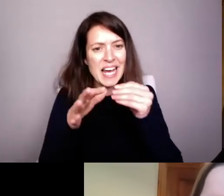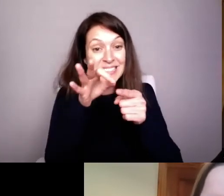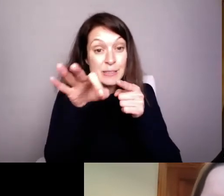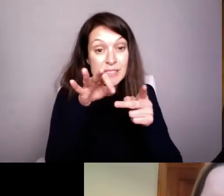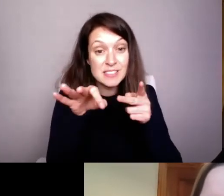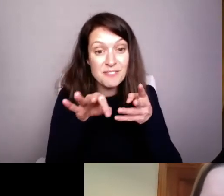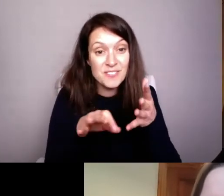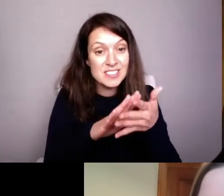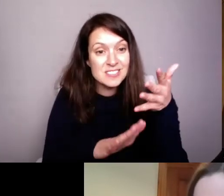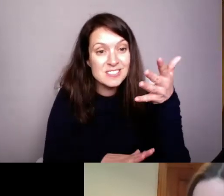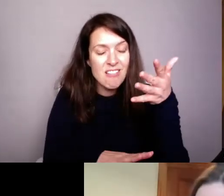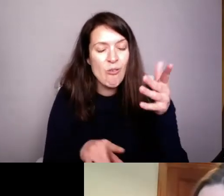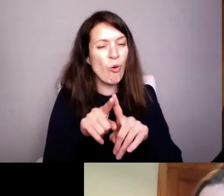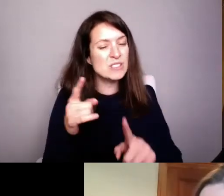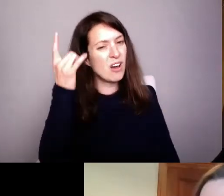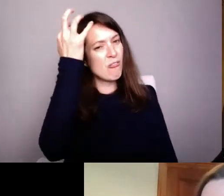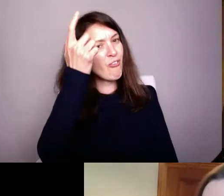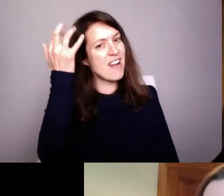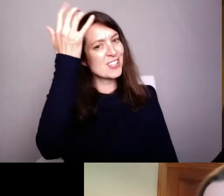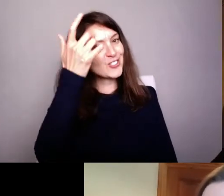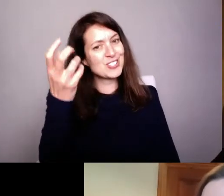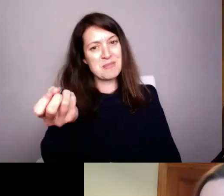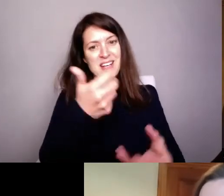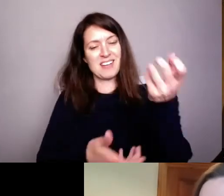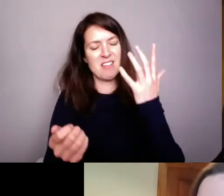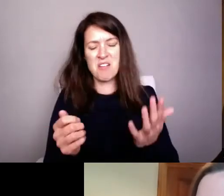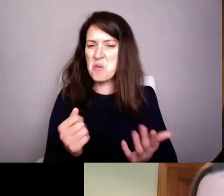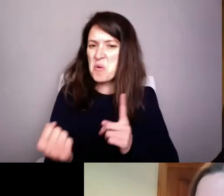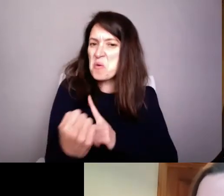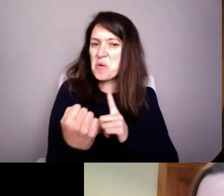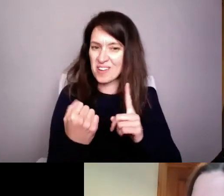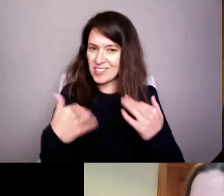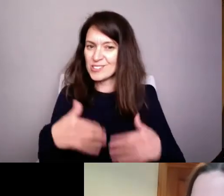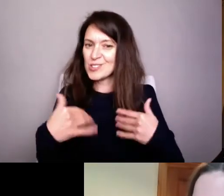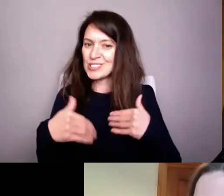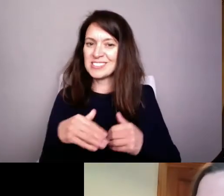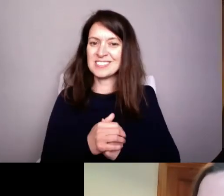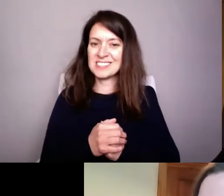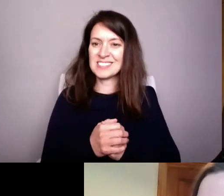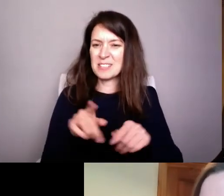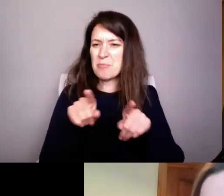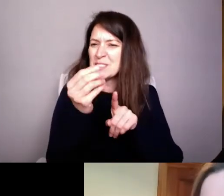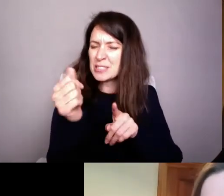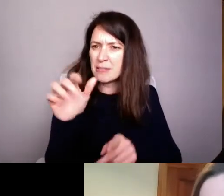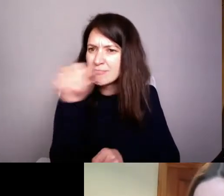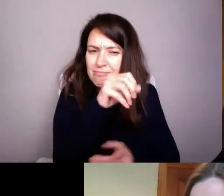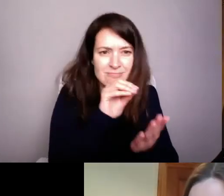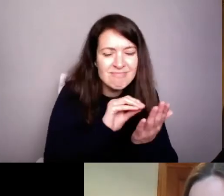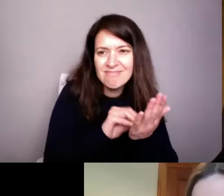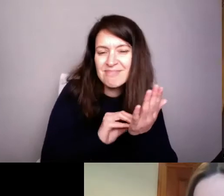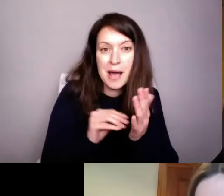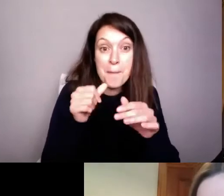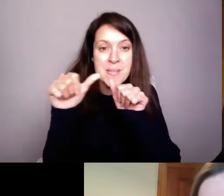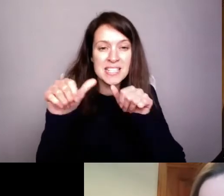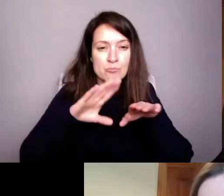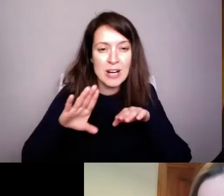just some of the reflections that you've made. And just a few things I wrote down just around that in kind of importance of best practice and the need of